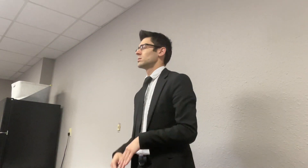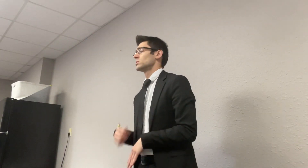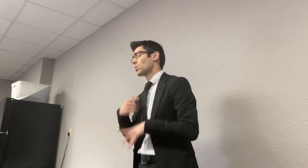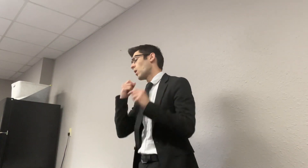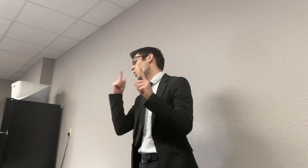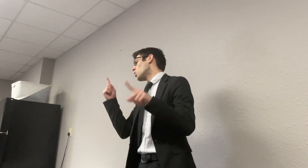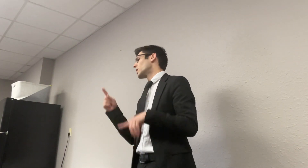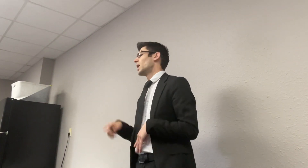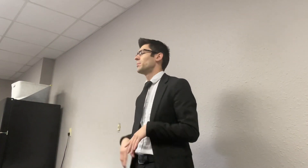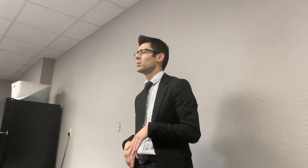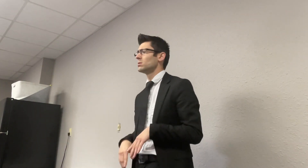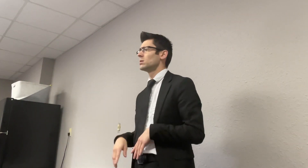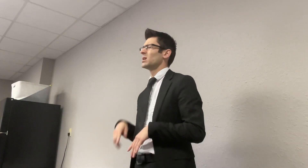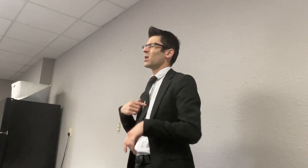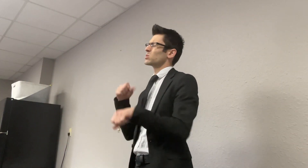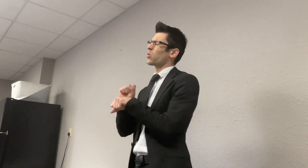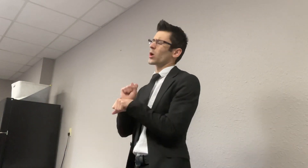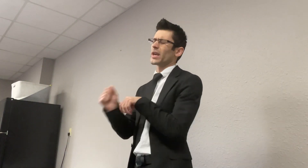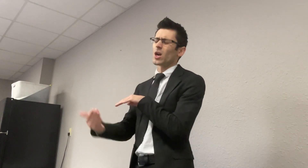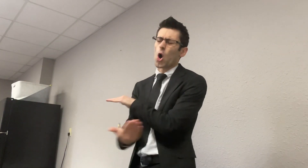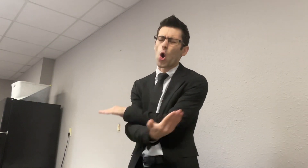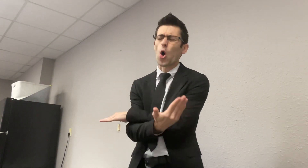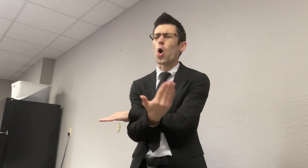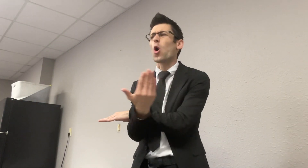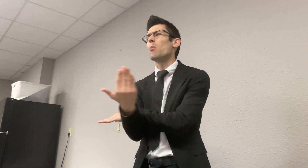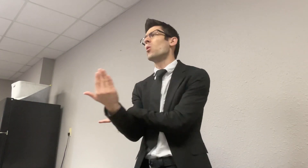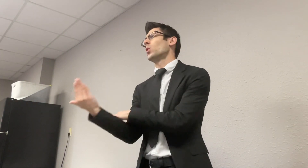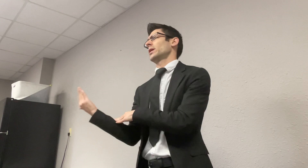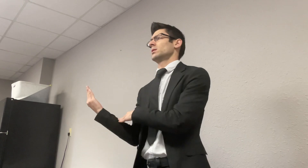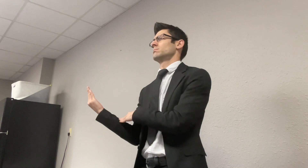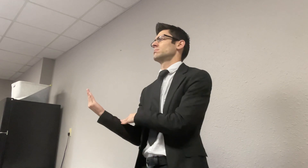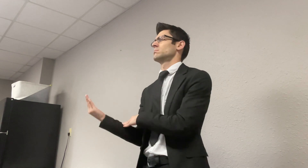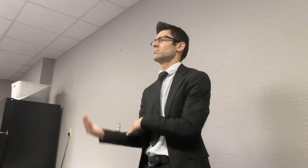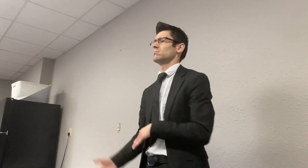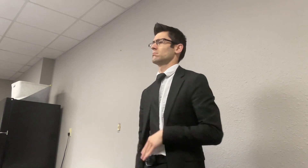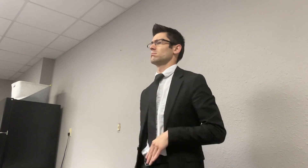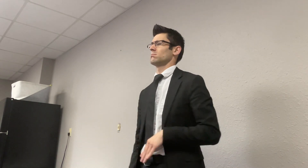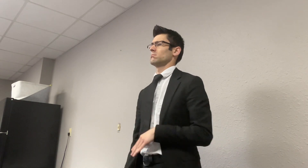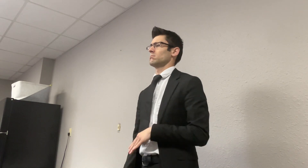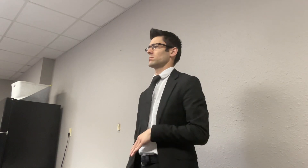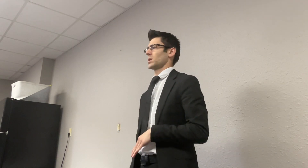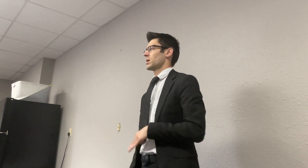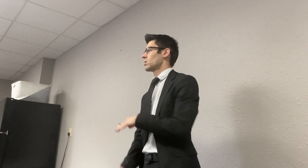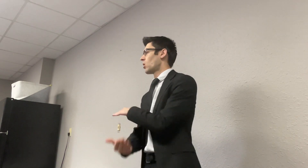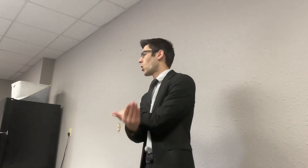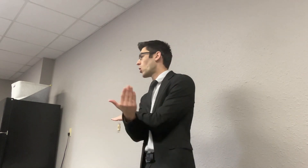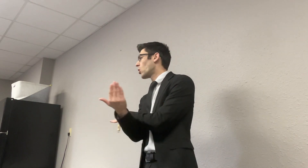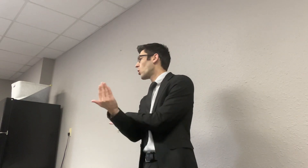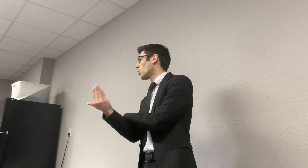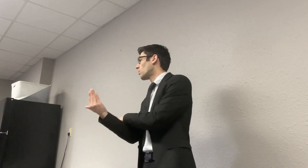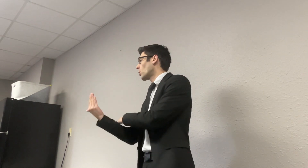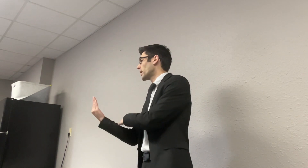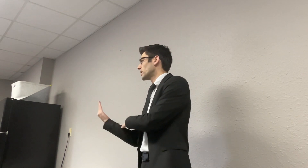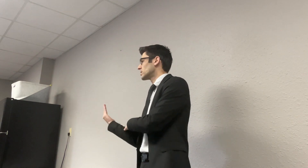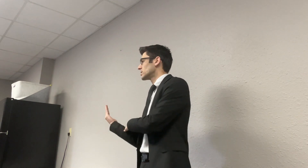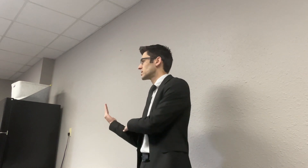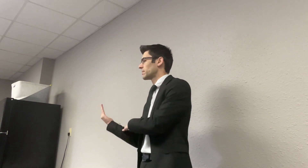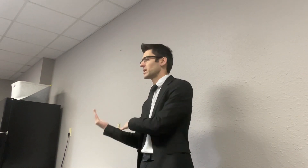That's why I woke up and I was working all morning. Okay, all morning. Does that make